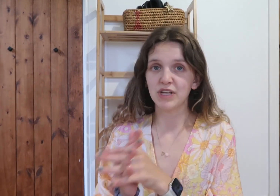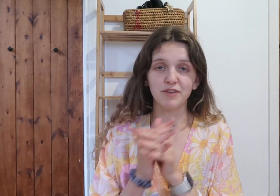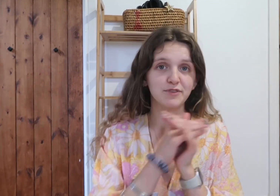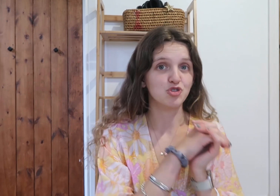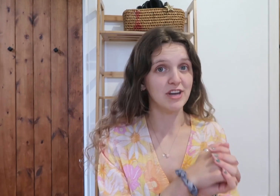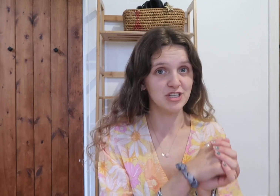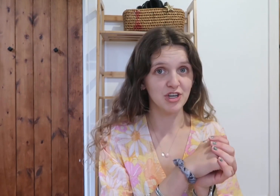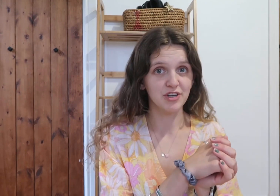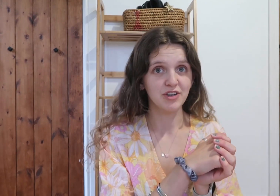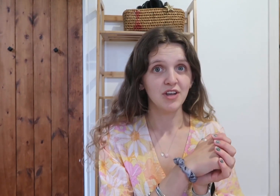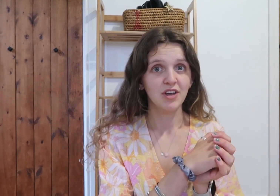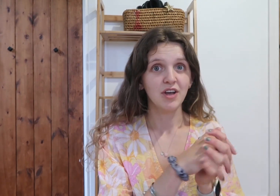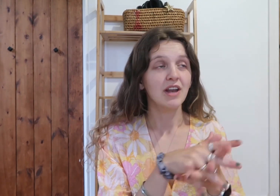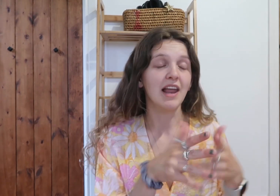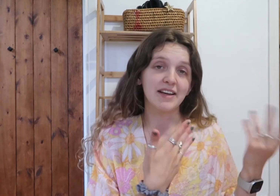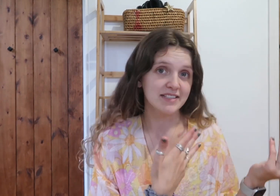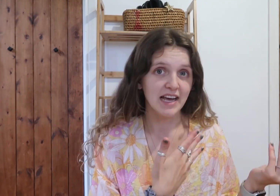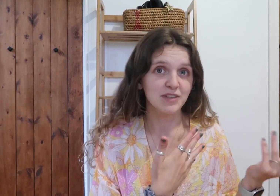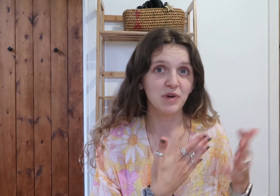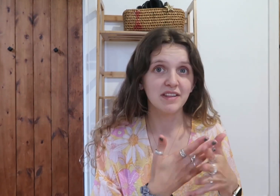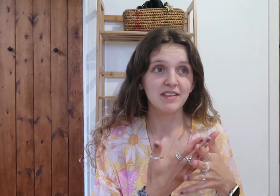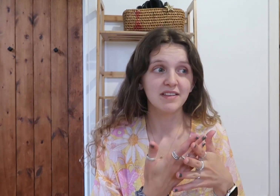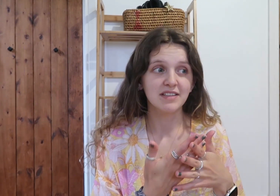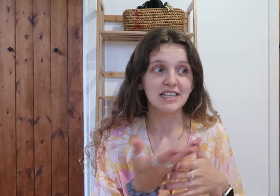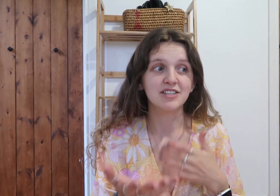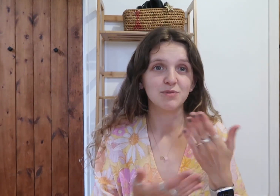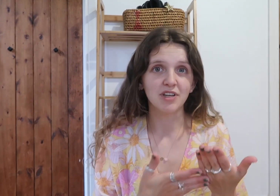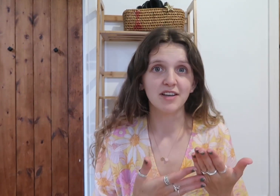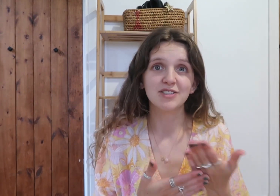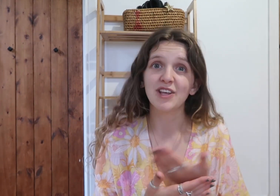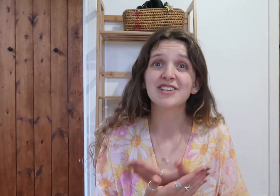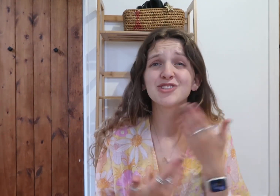the frustration, like I said, with teaching them signs, so they can show